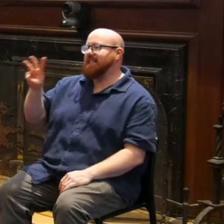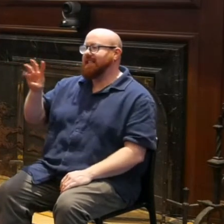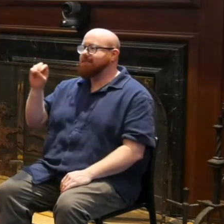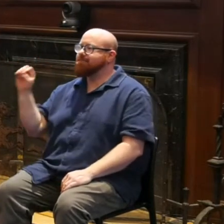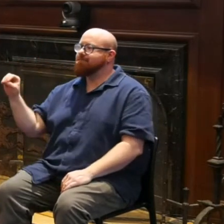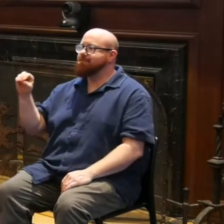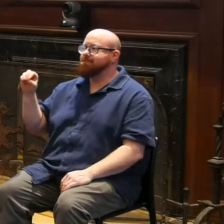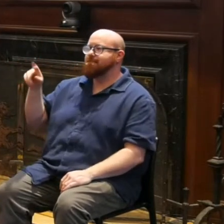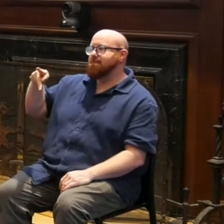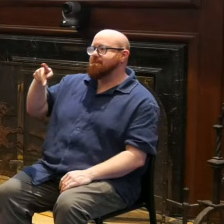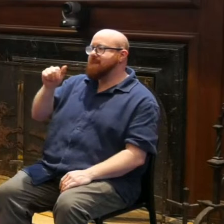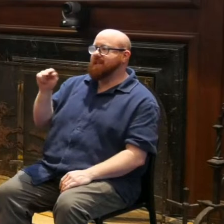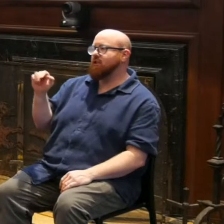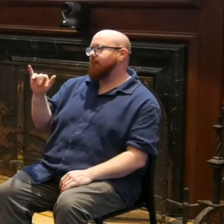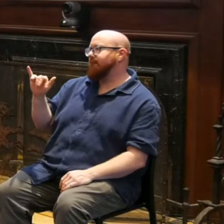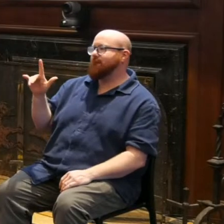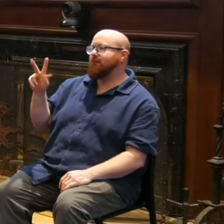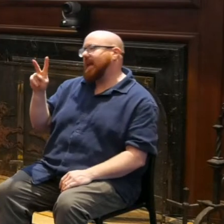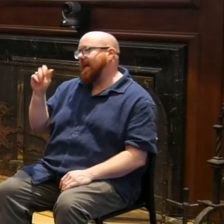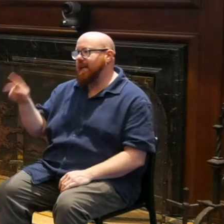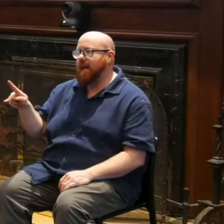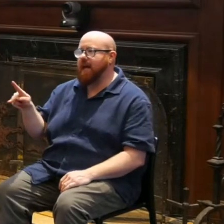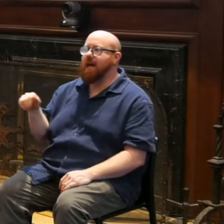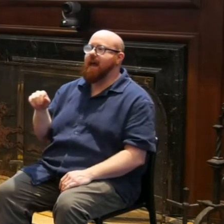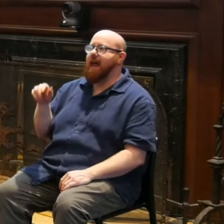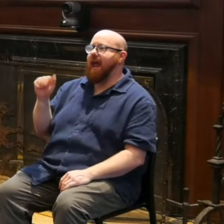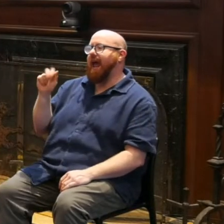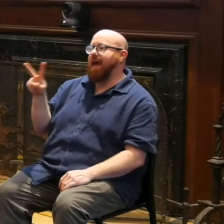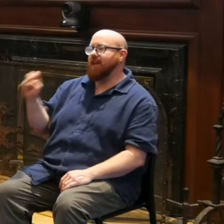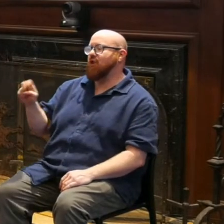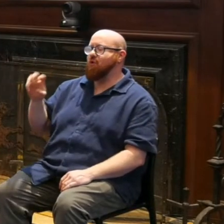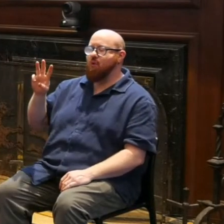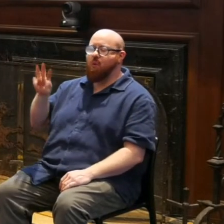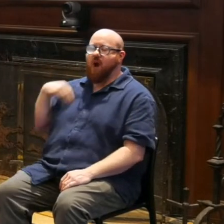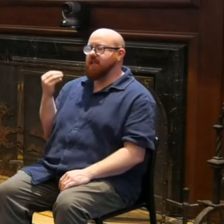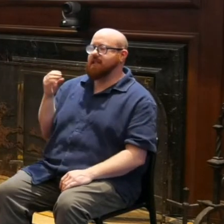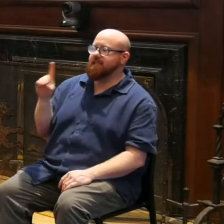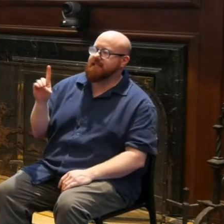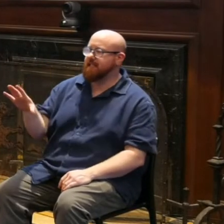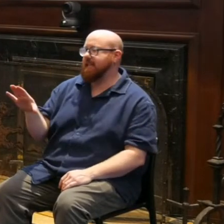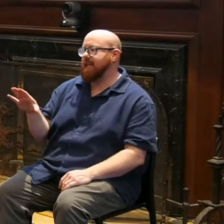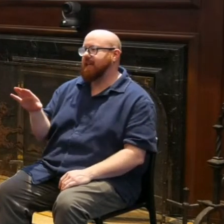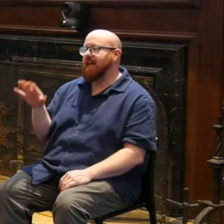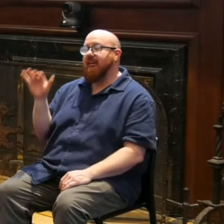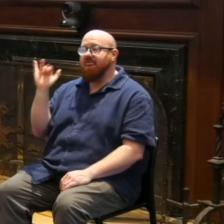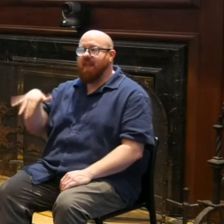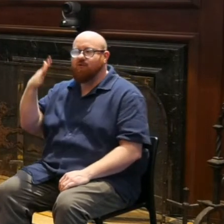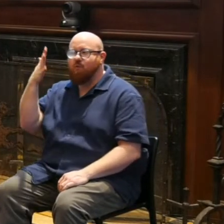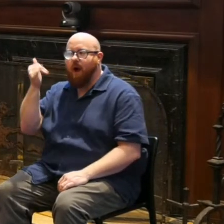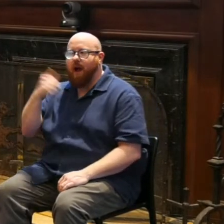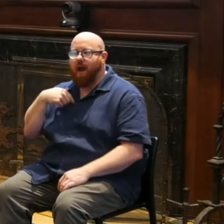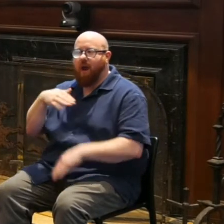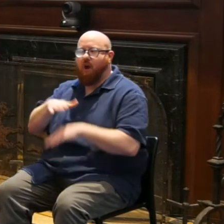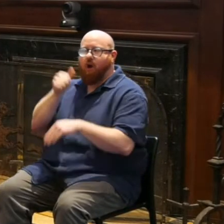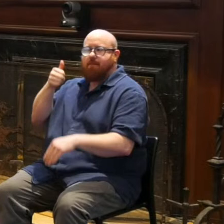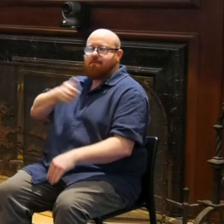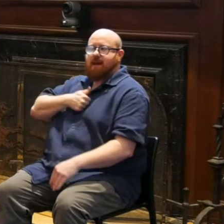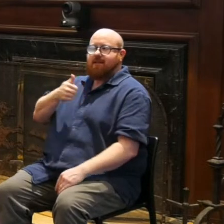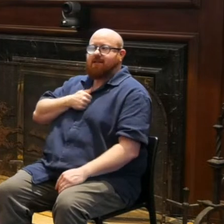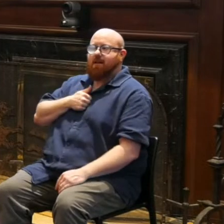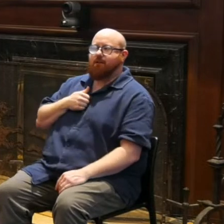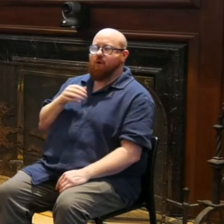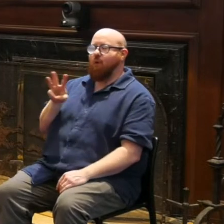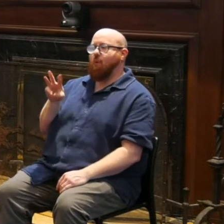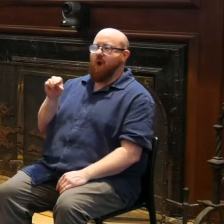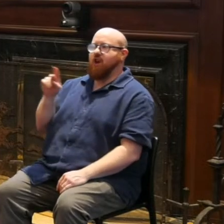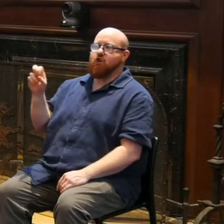D.C. And that, my friend, is why I call myself Wonder Woman. I am in constant wonder how I made